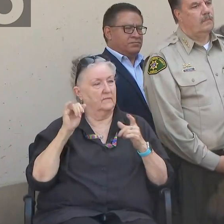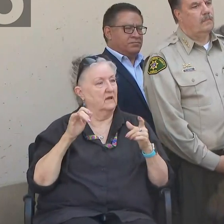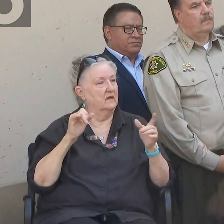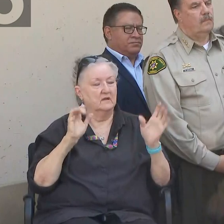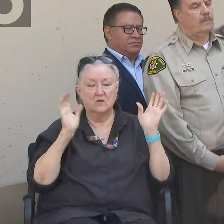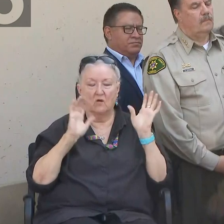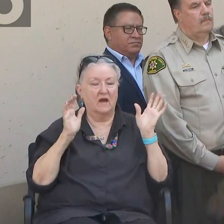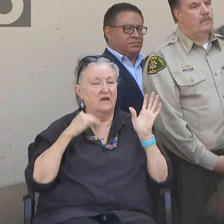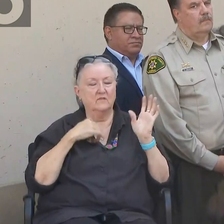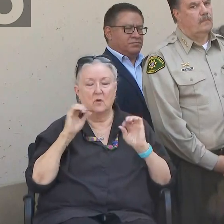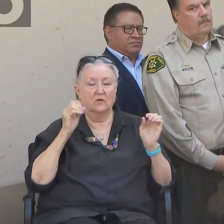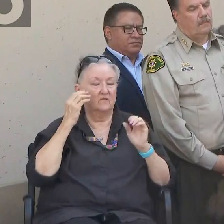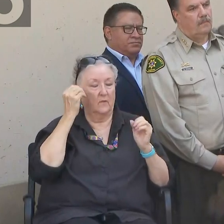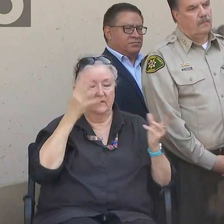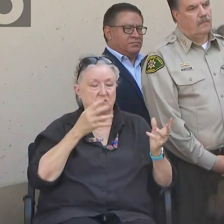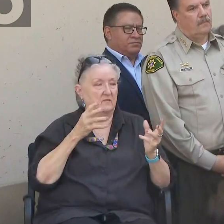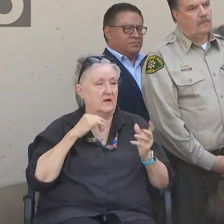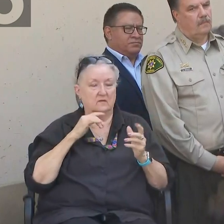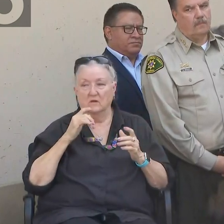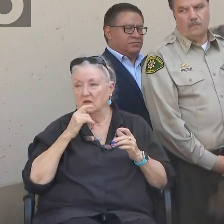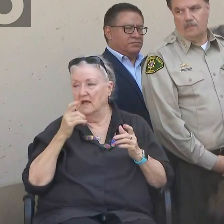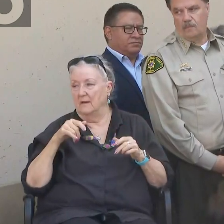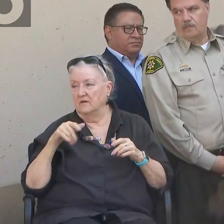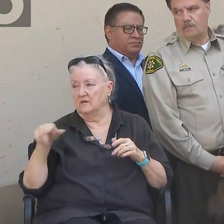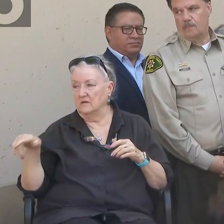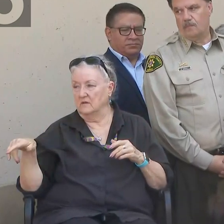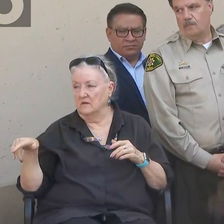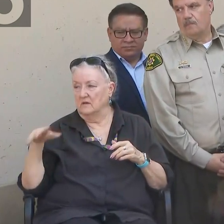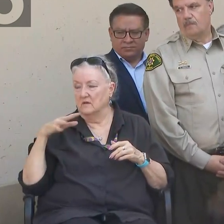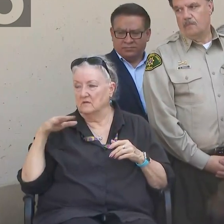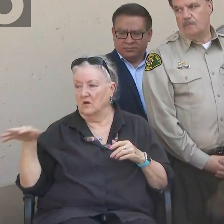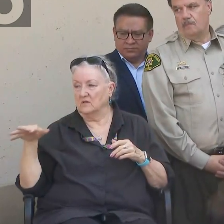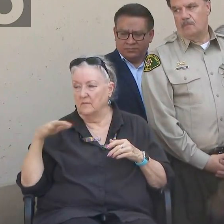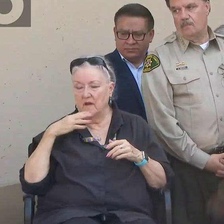No, I don't have any of that information.